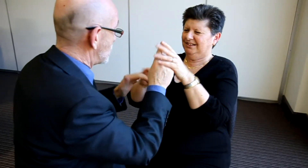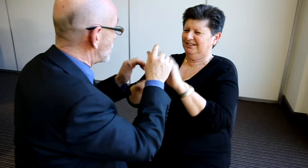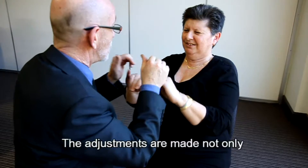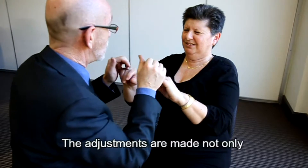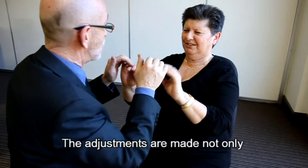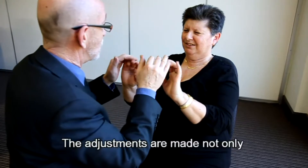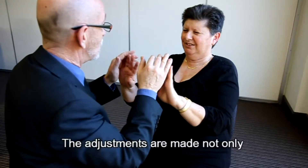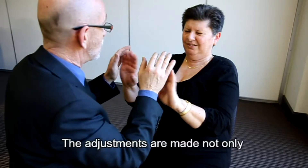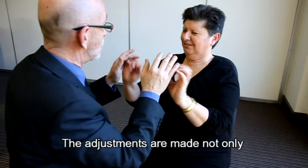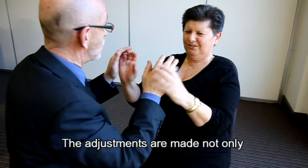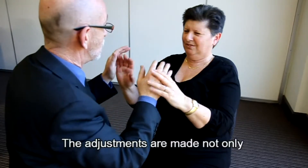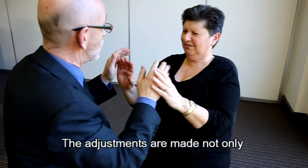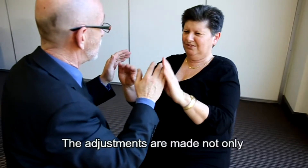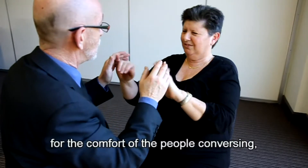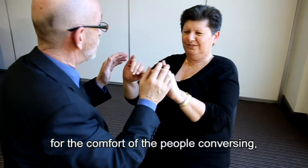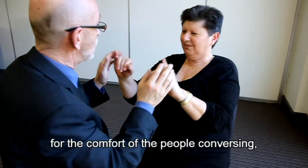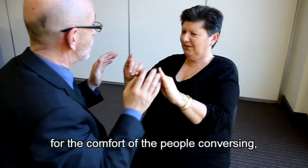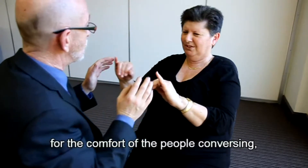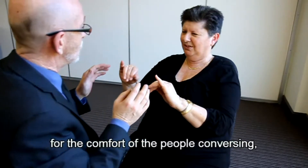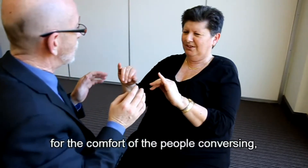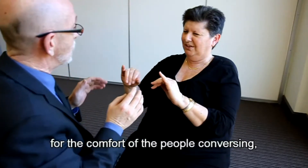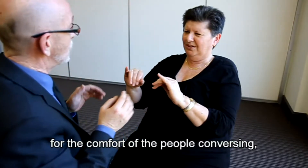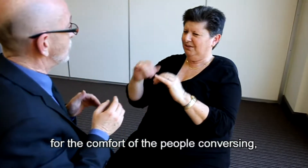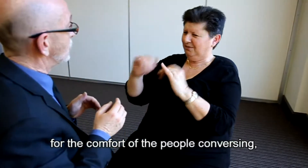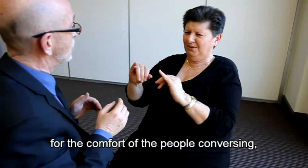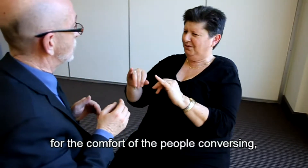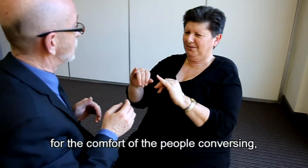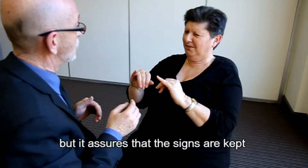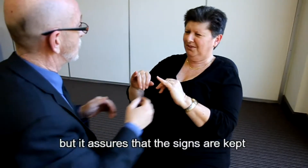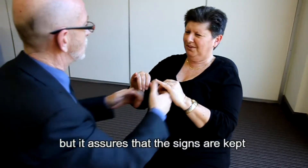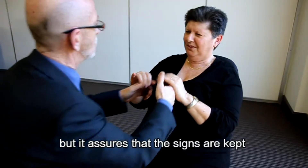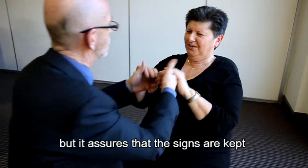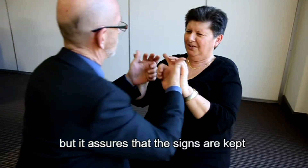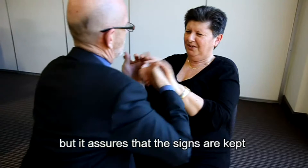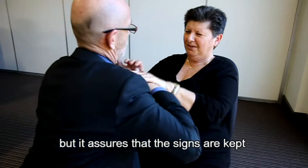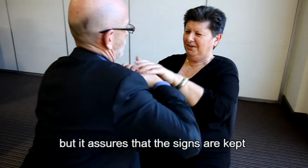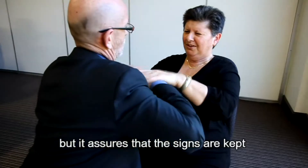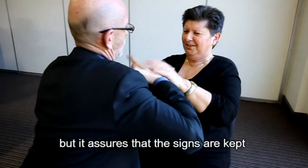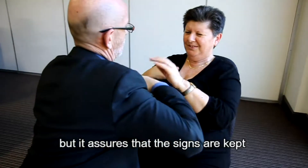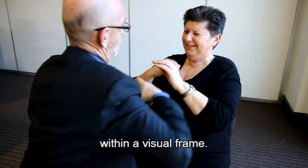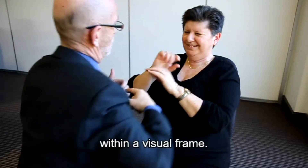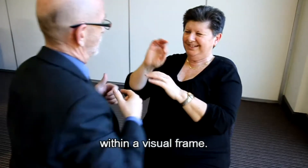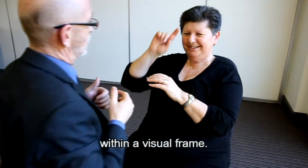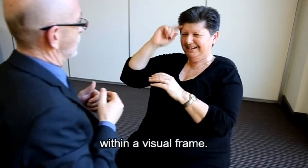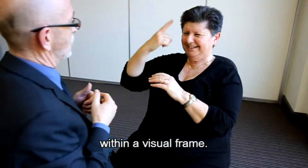The adjustments are made not only for the comfort of the people conversing, but it assures that the signs are kept within a visual